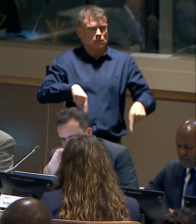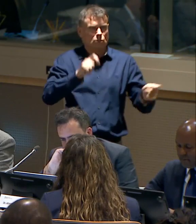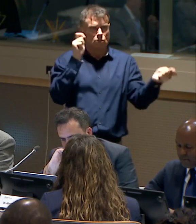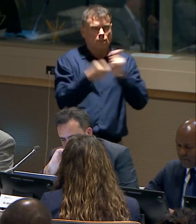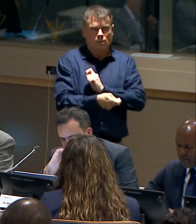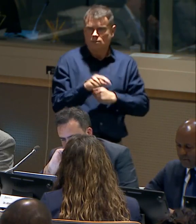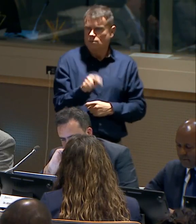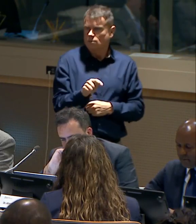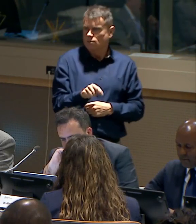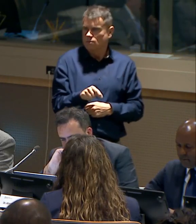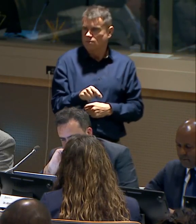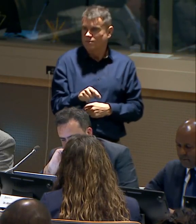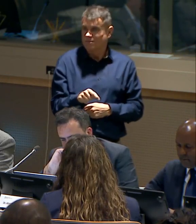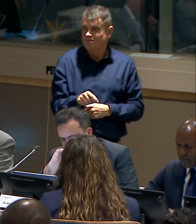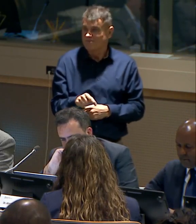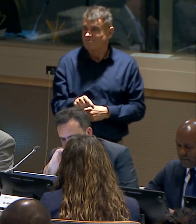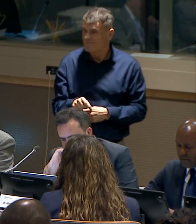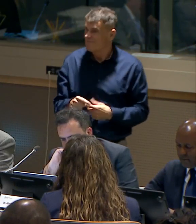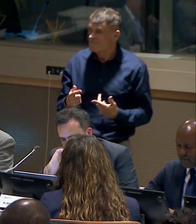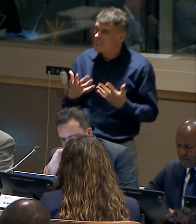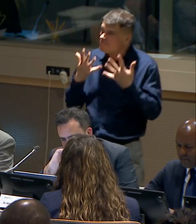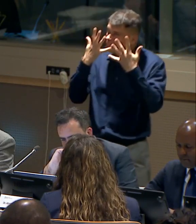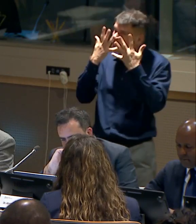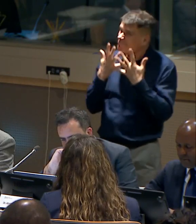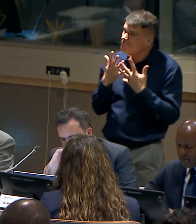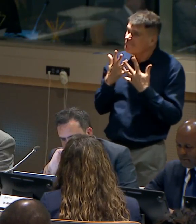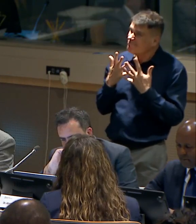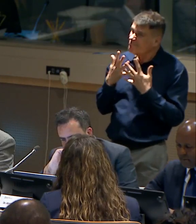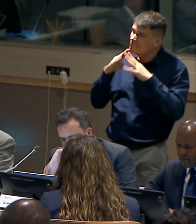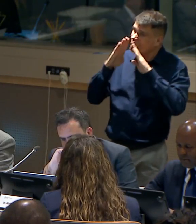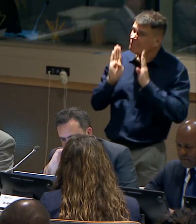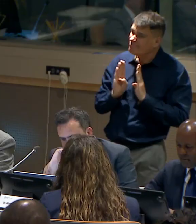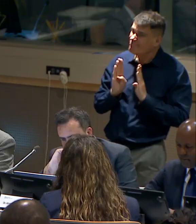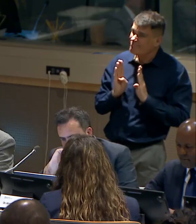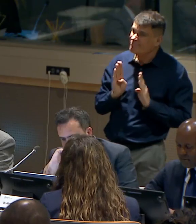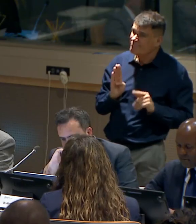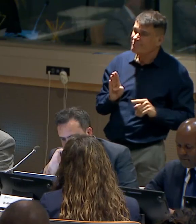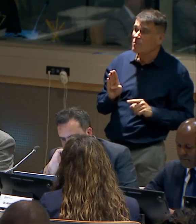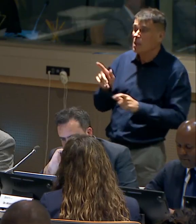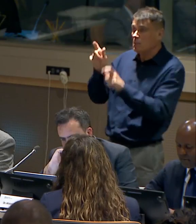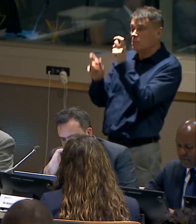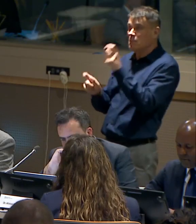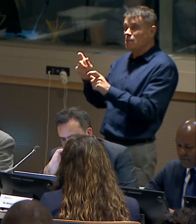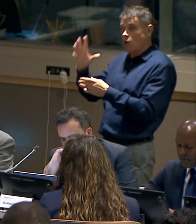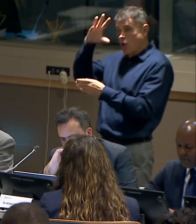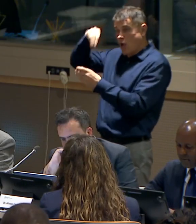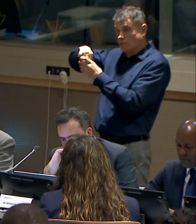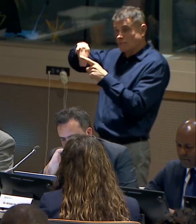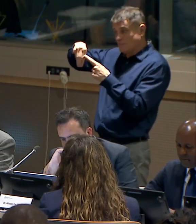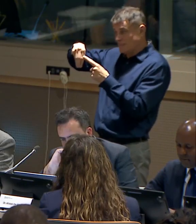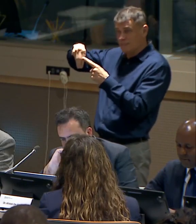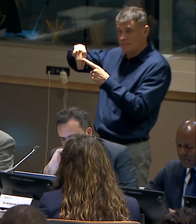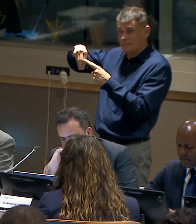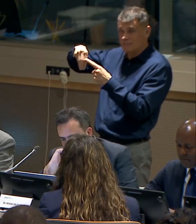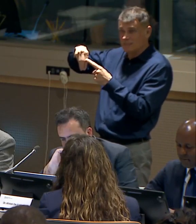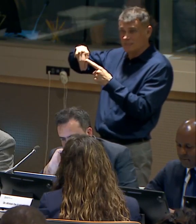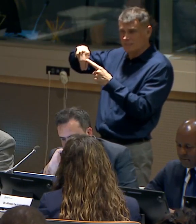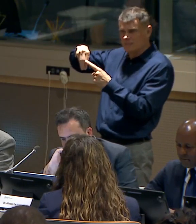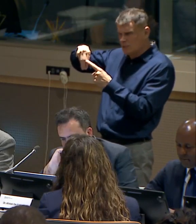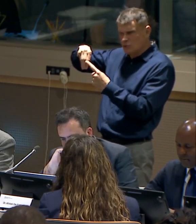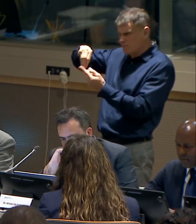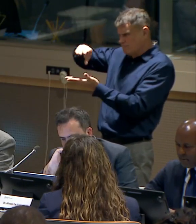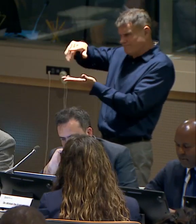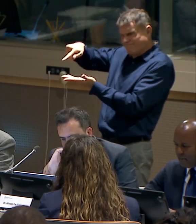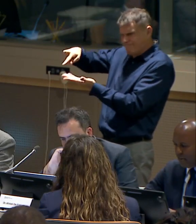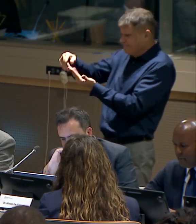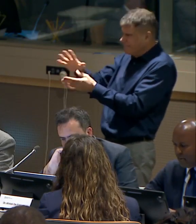individuals must be central participants in shaping the policies and supports that affect their lives. Our